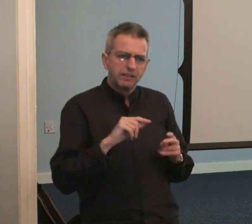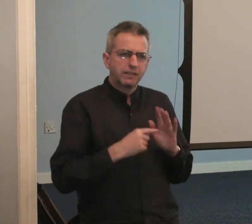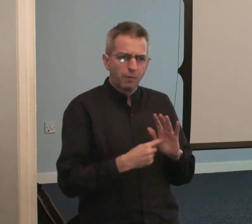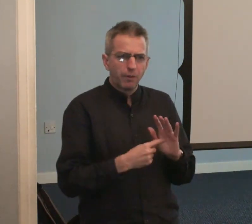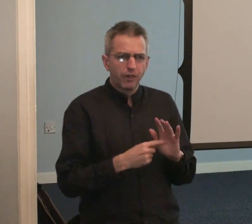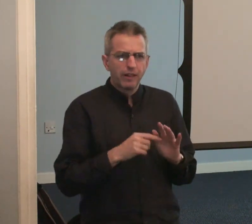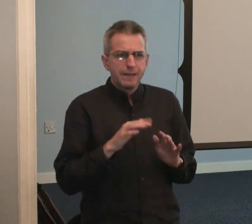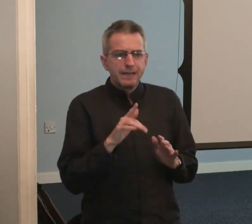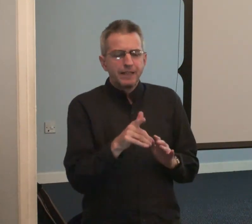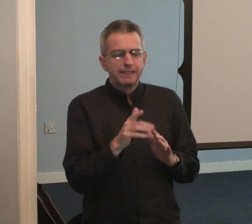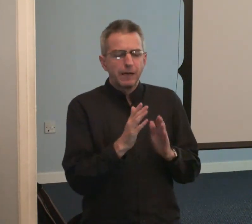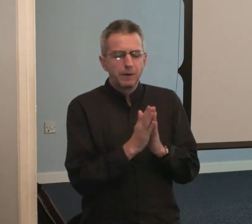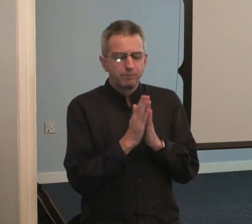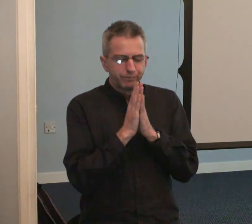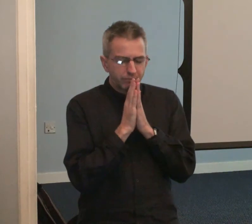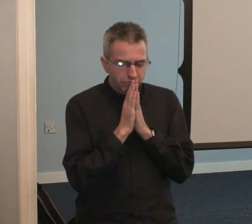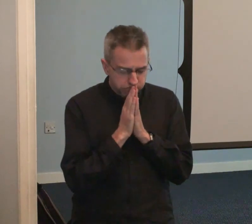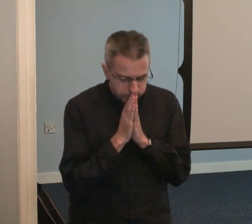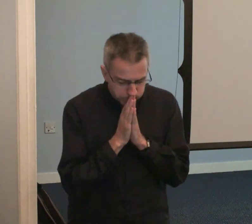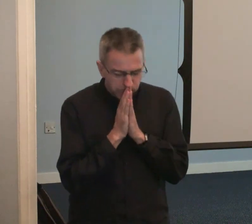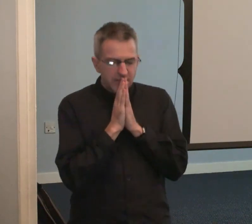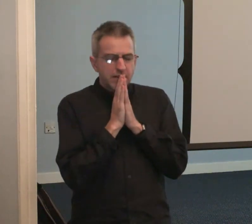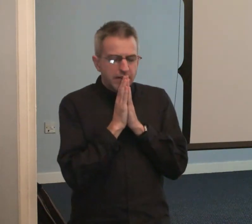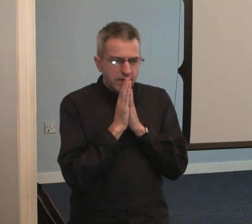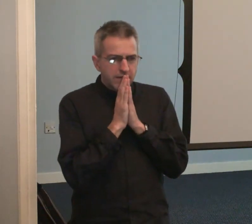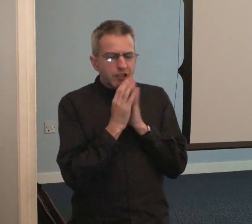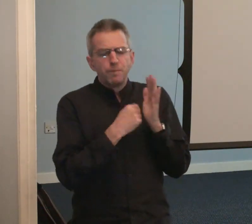of experimentation linked with genetics.